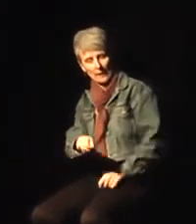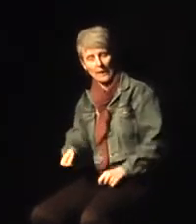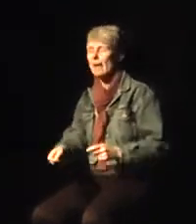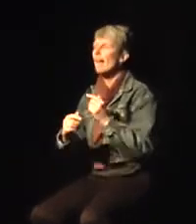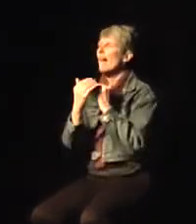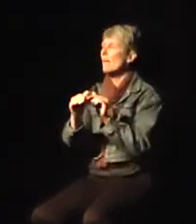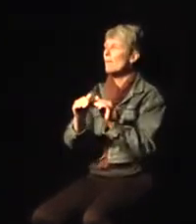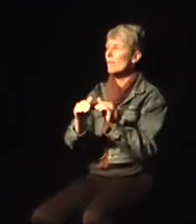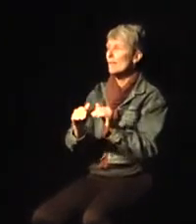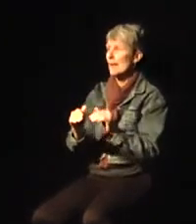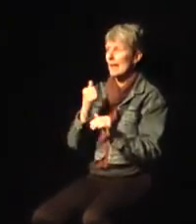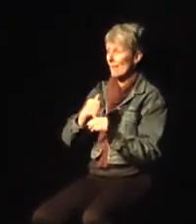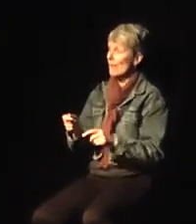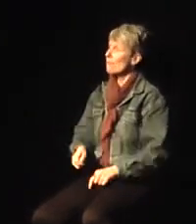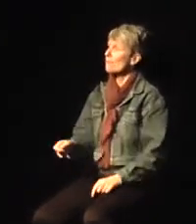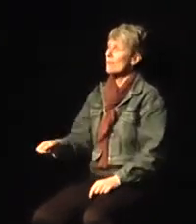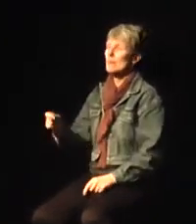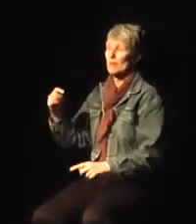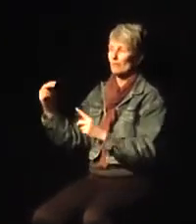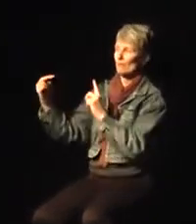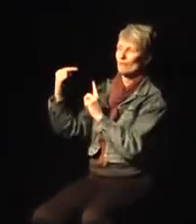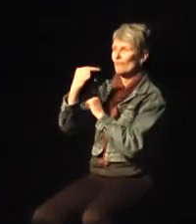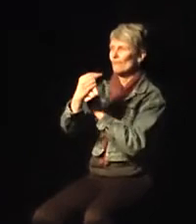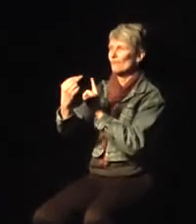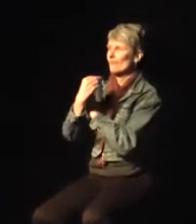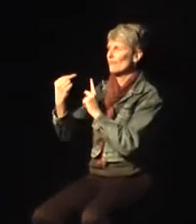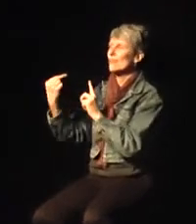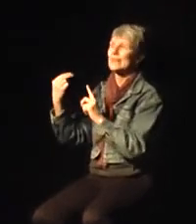I would be a Christmas tree, visible by not seeing me.